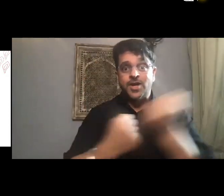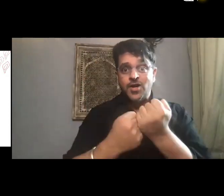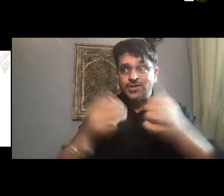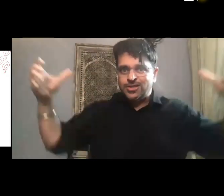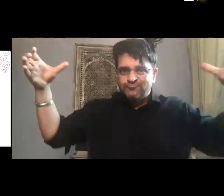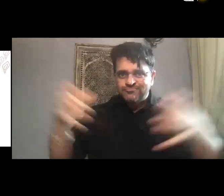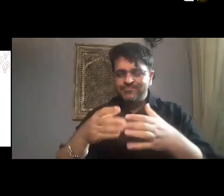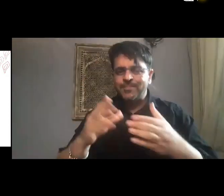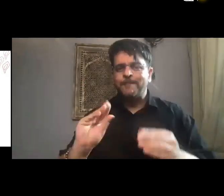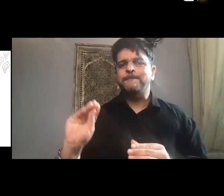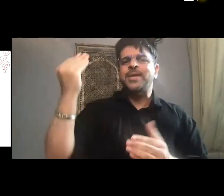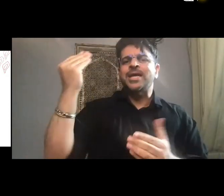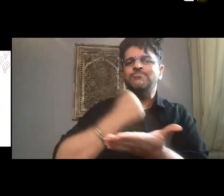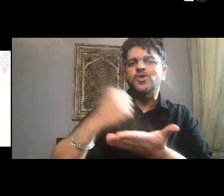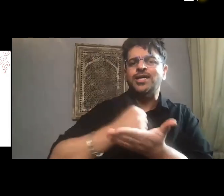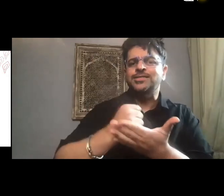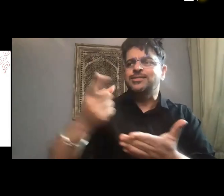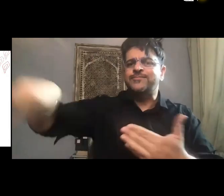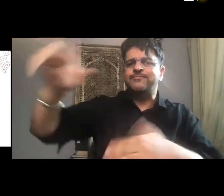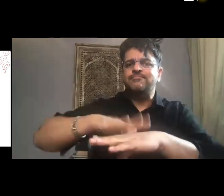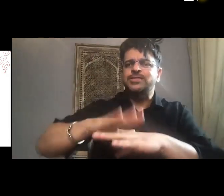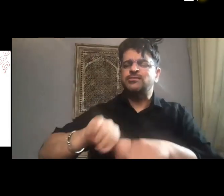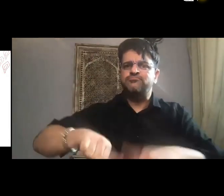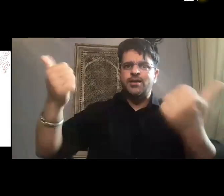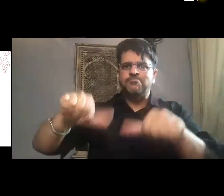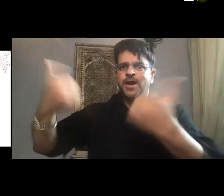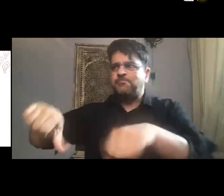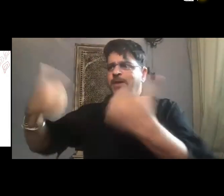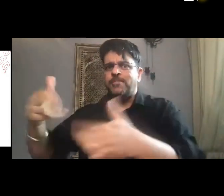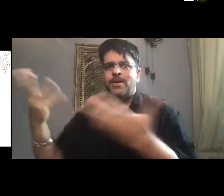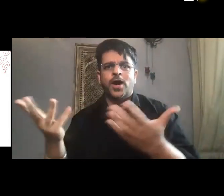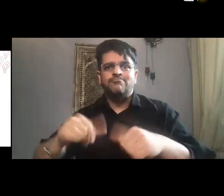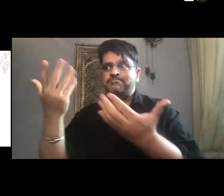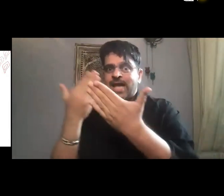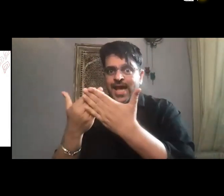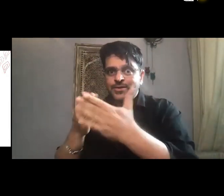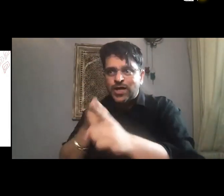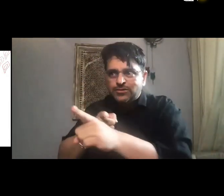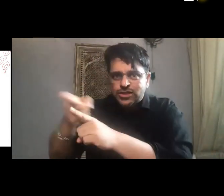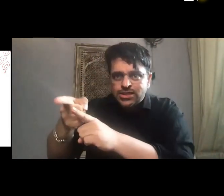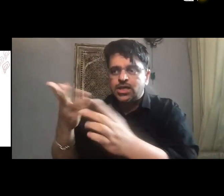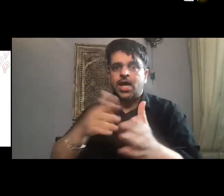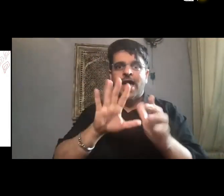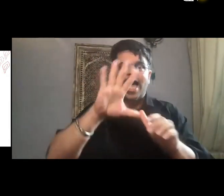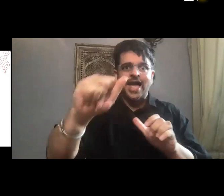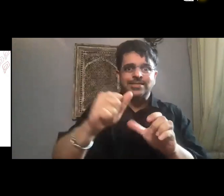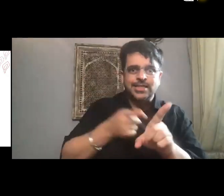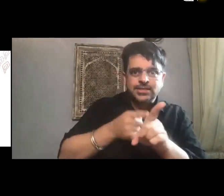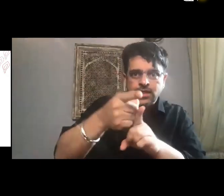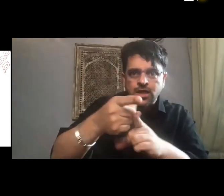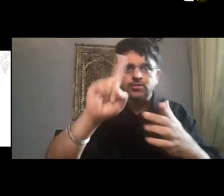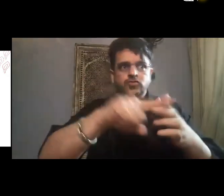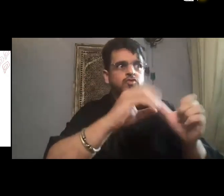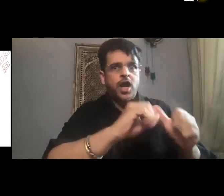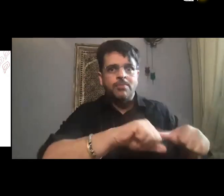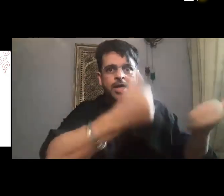And in the second workshop, the first month and in March, we discussed about what the success stories have been. What